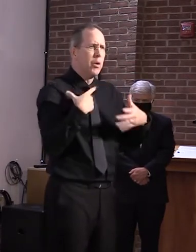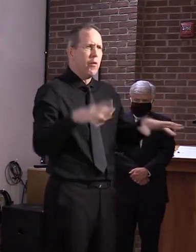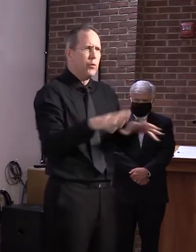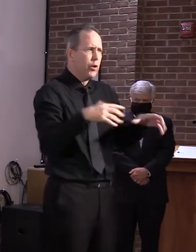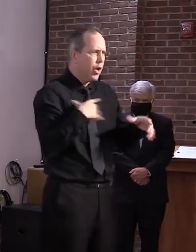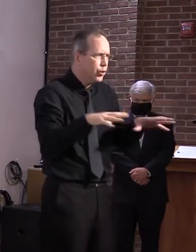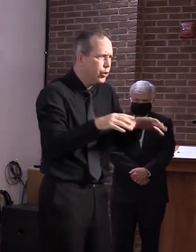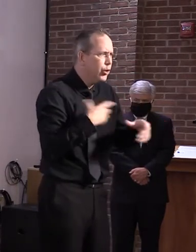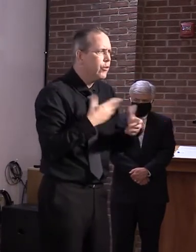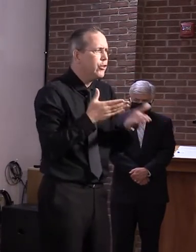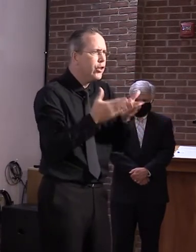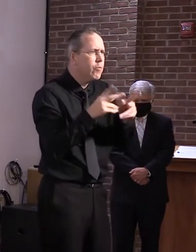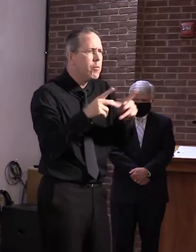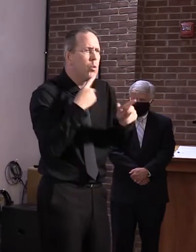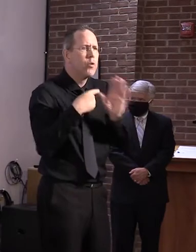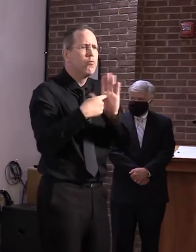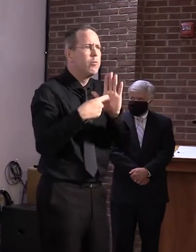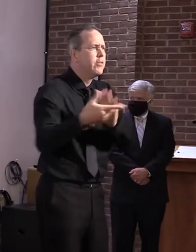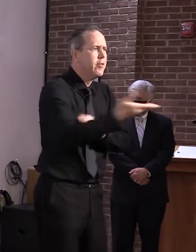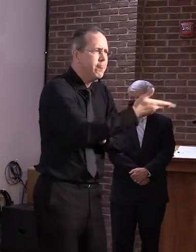Force representing all of higher ed.